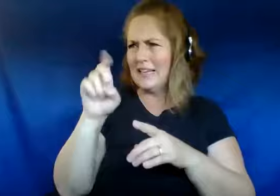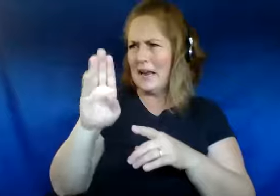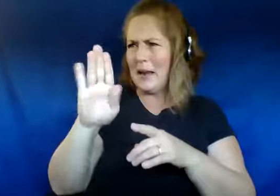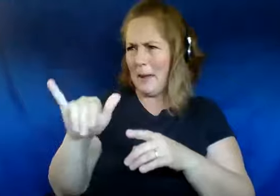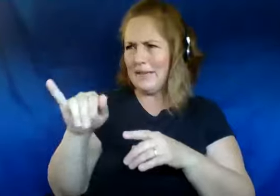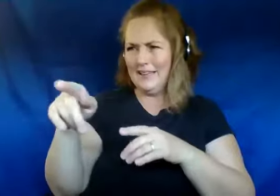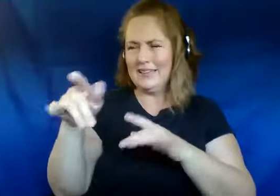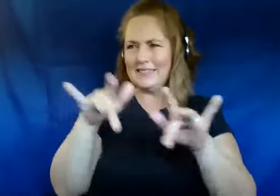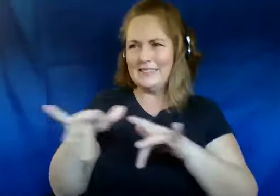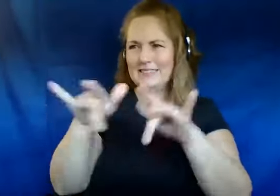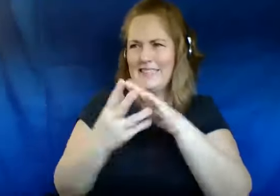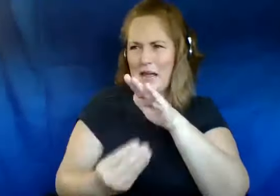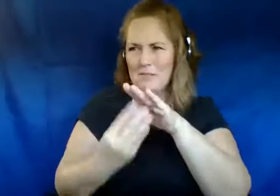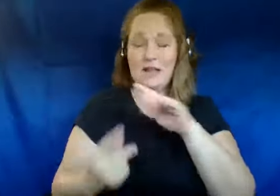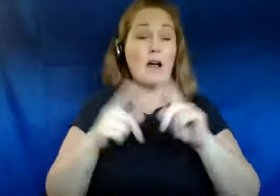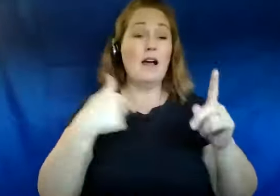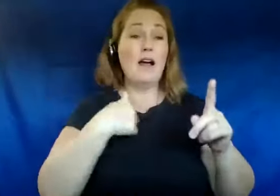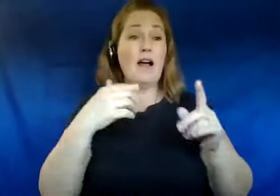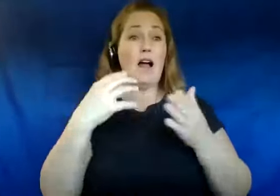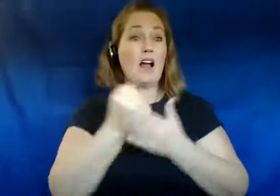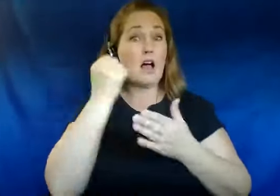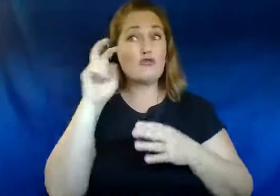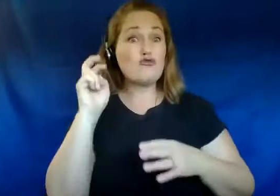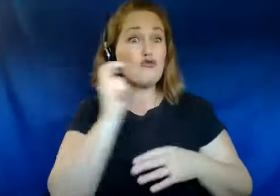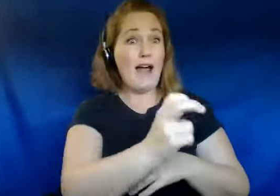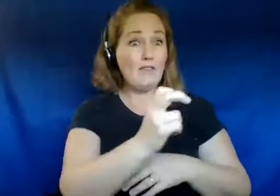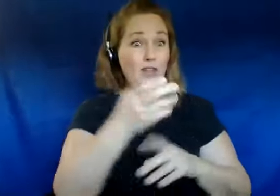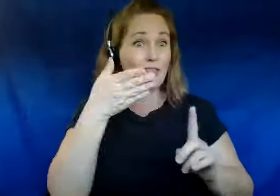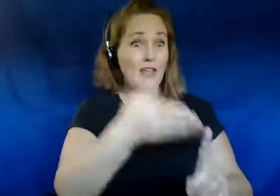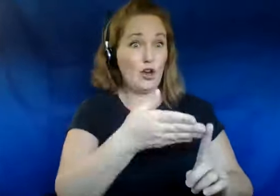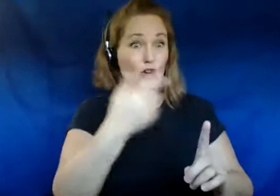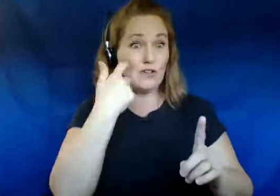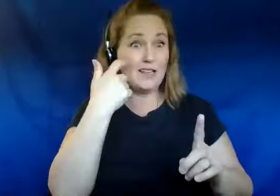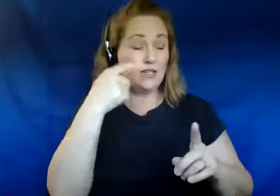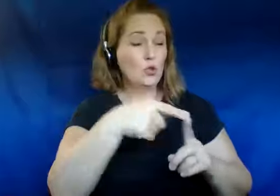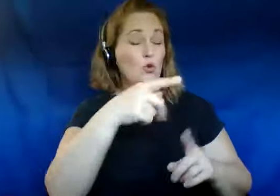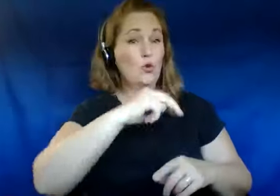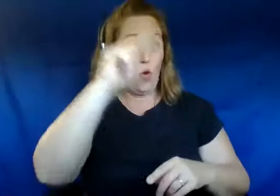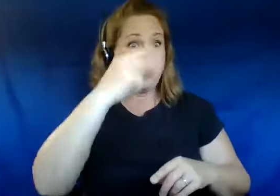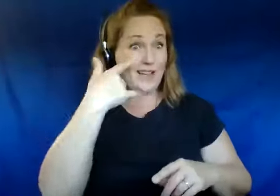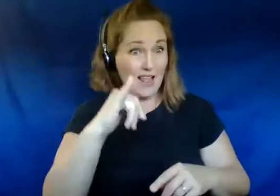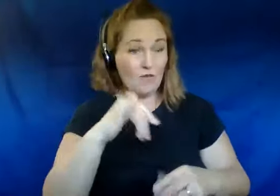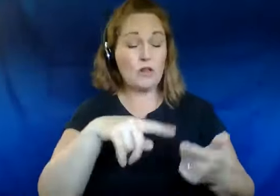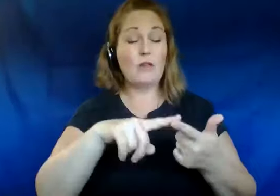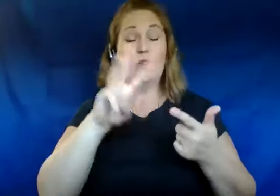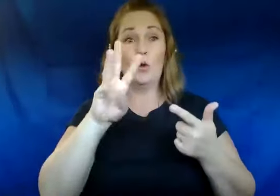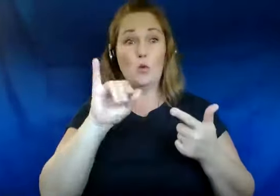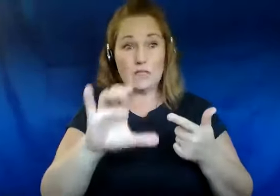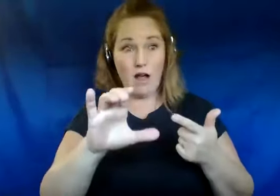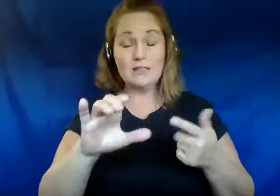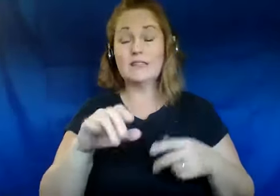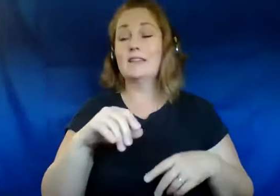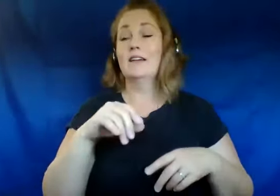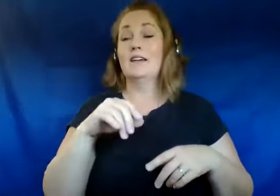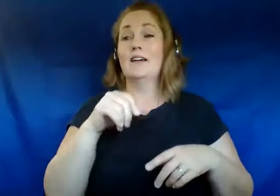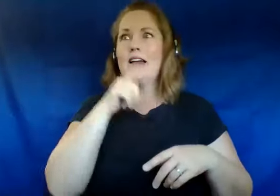And I got to just travel there to California and Wisconsin. I didn't even